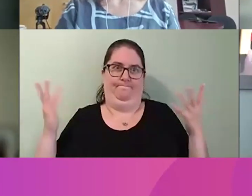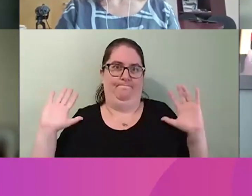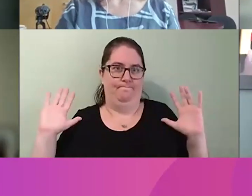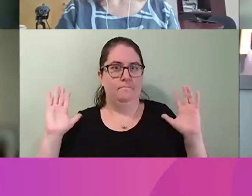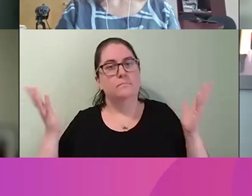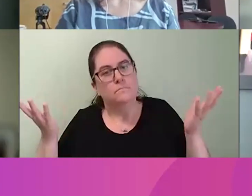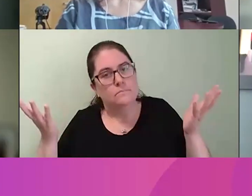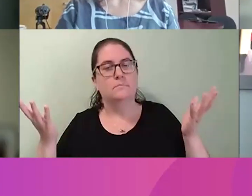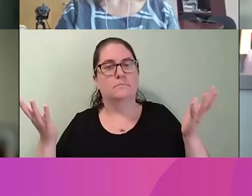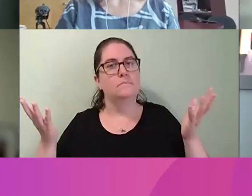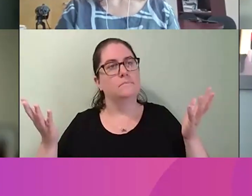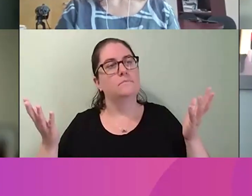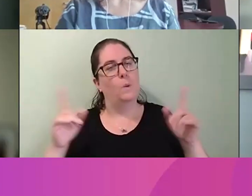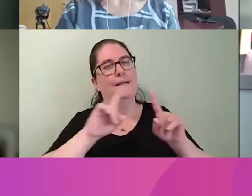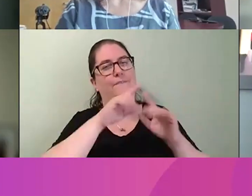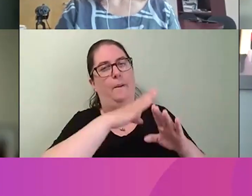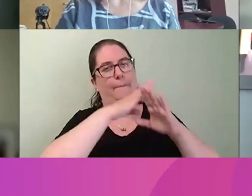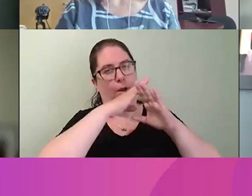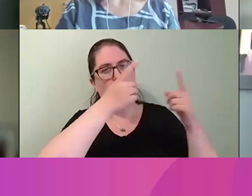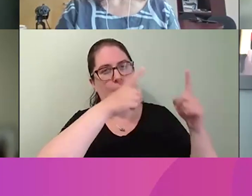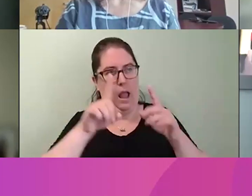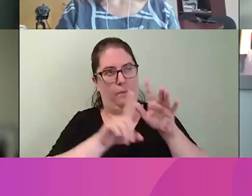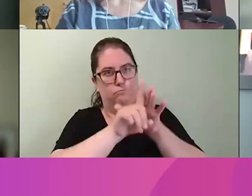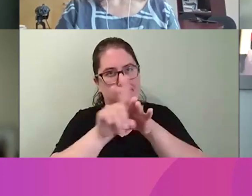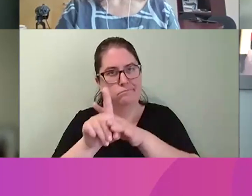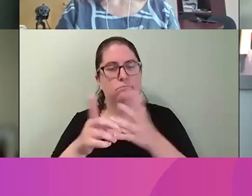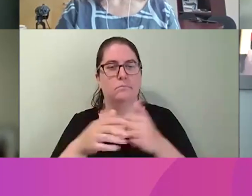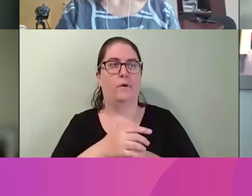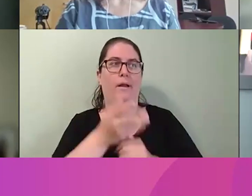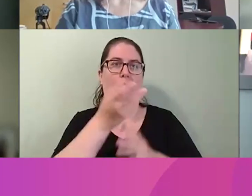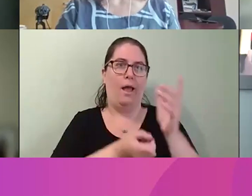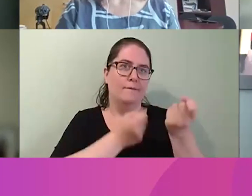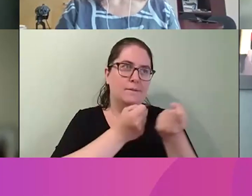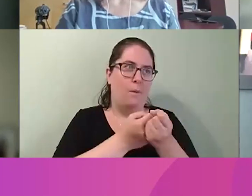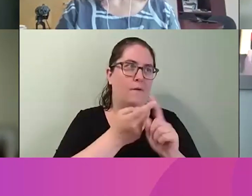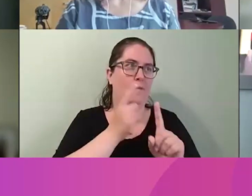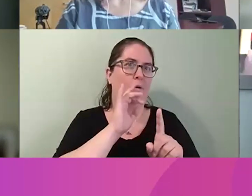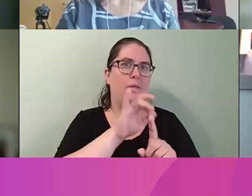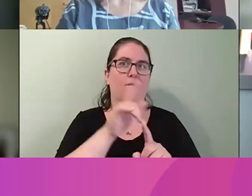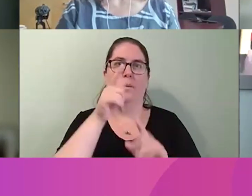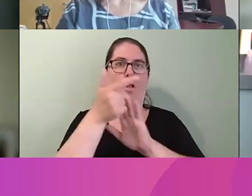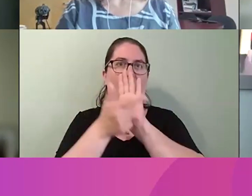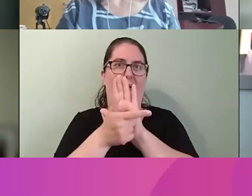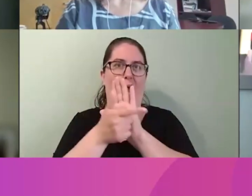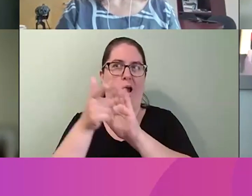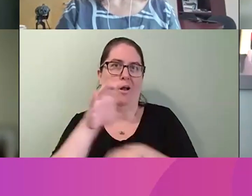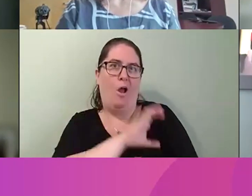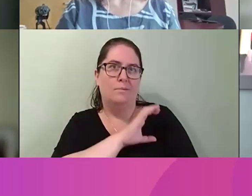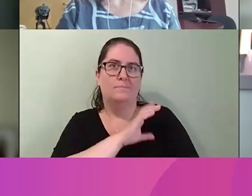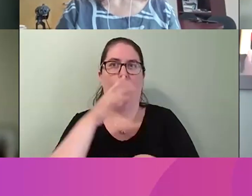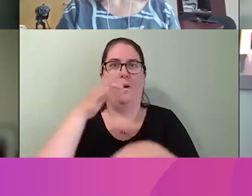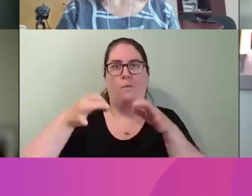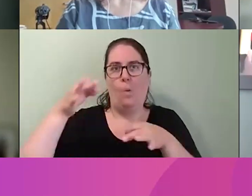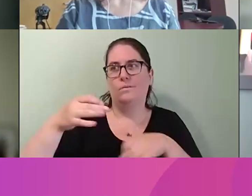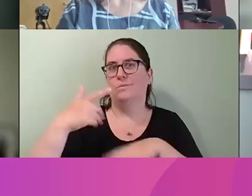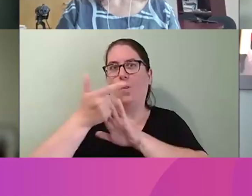was all kinds of things that came up throughout the study, like lack of support or response from law enforcement or victim